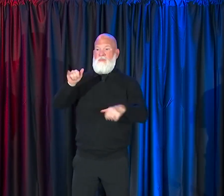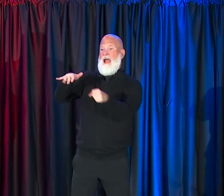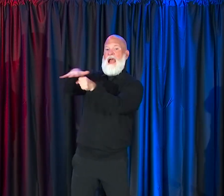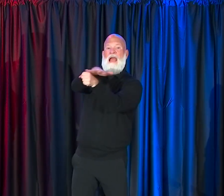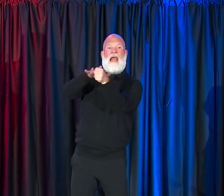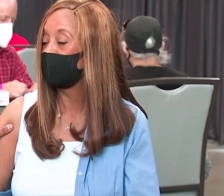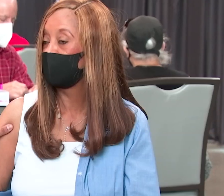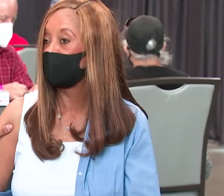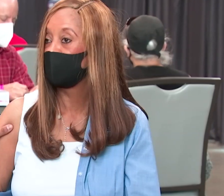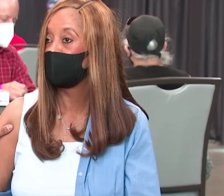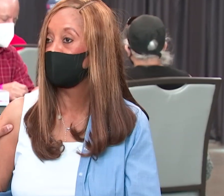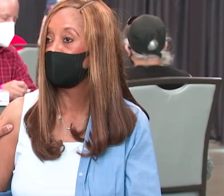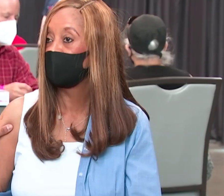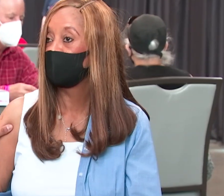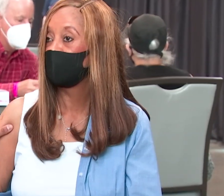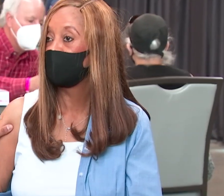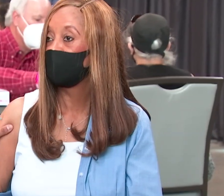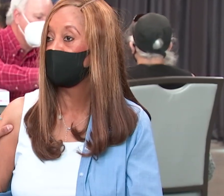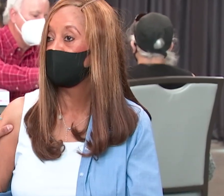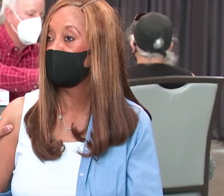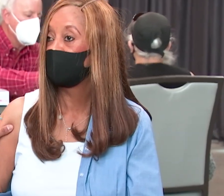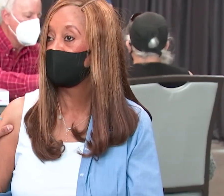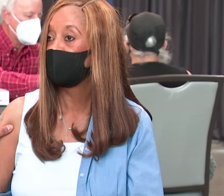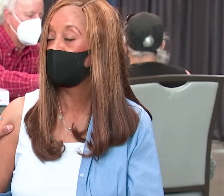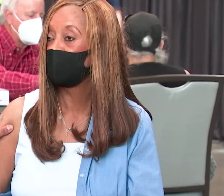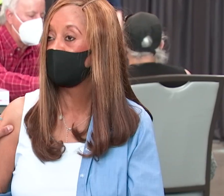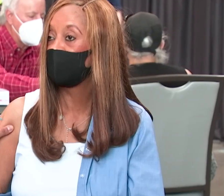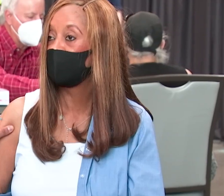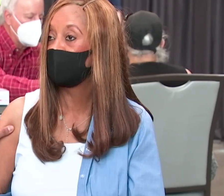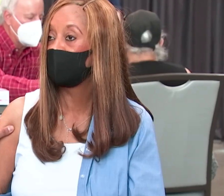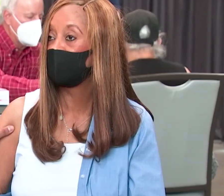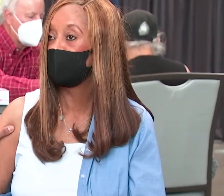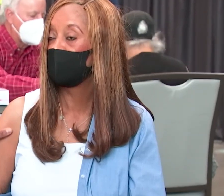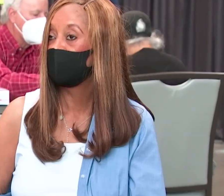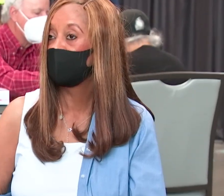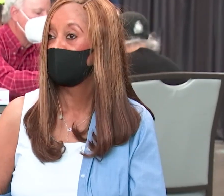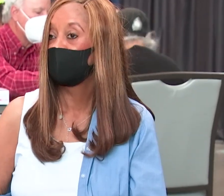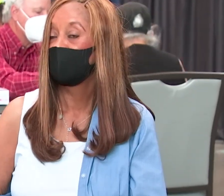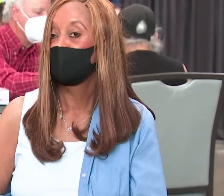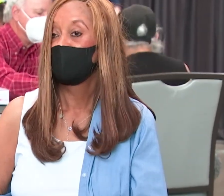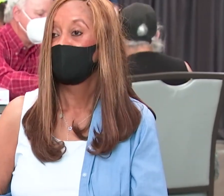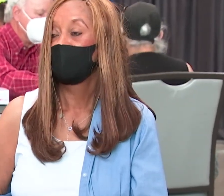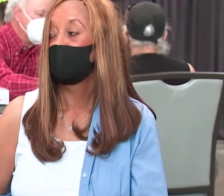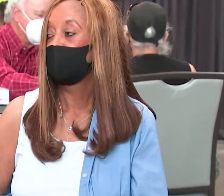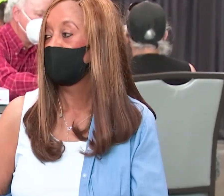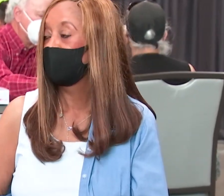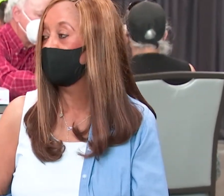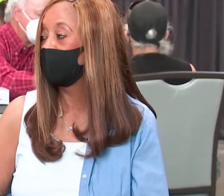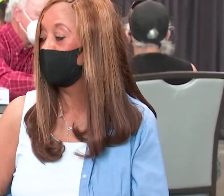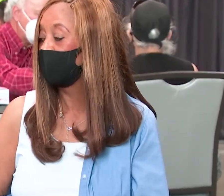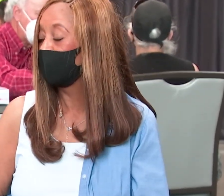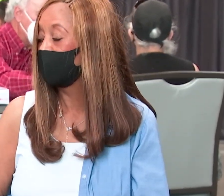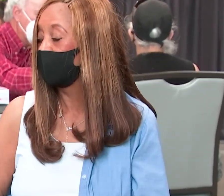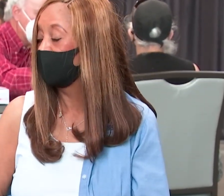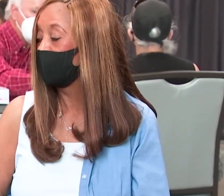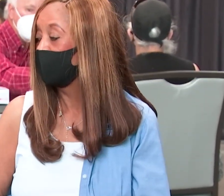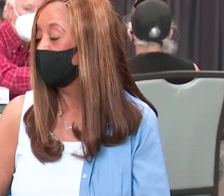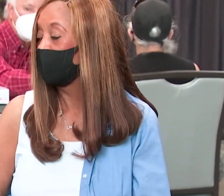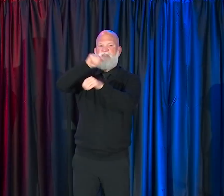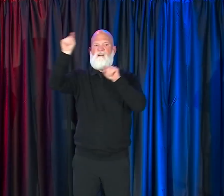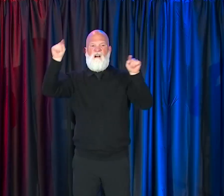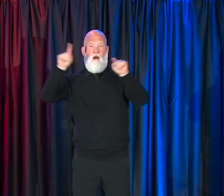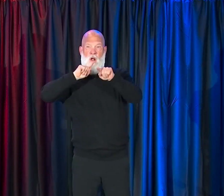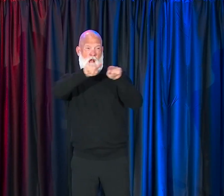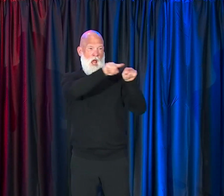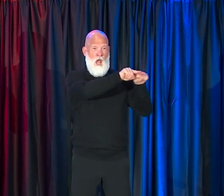of the metro area. Up to 6,000 people a day will be vaccinated at the stadium, officials trying to reach people in vulnerable populations.